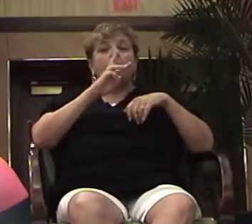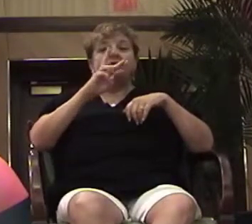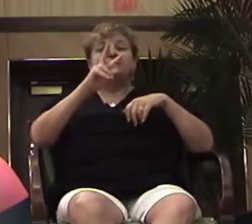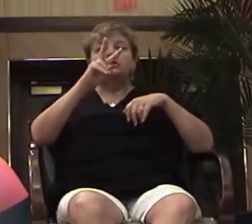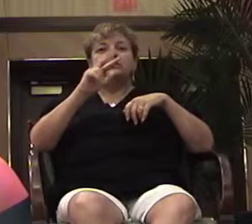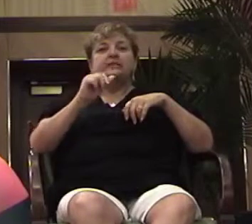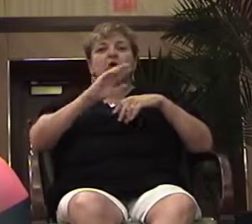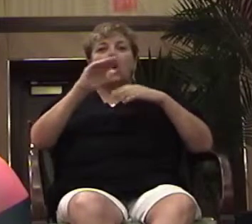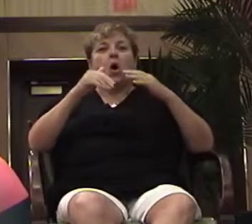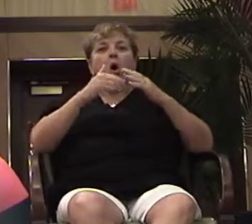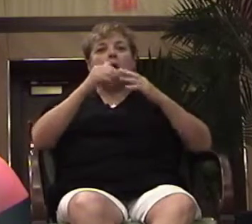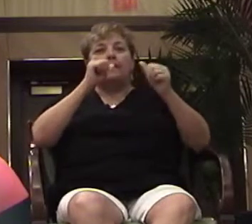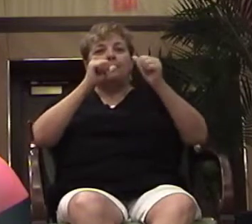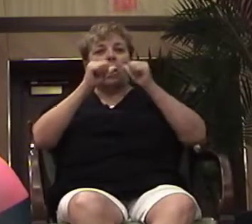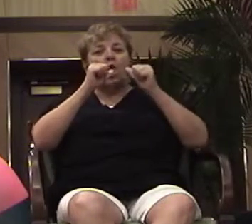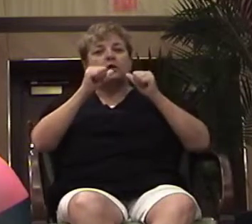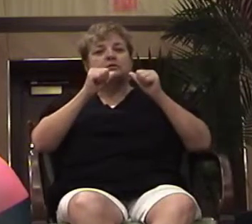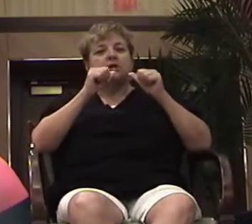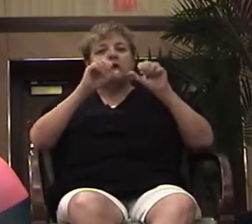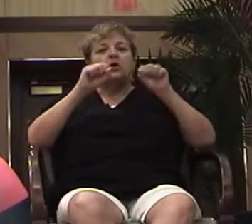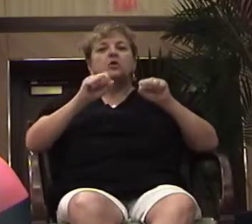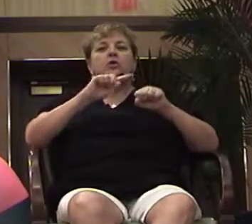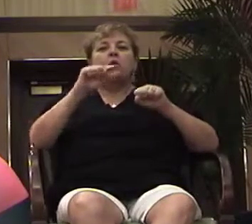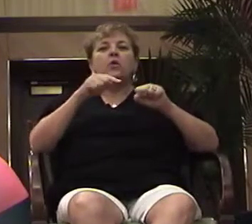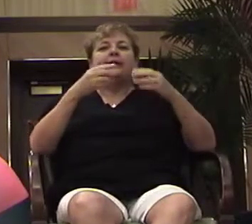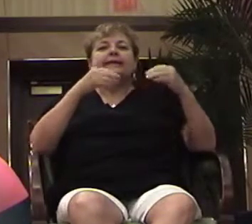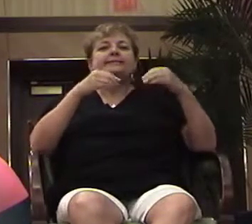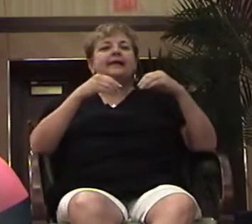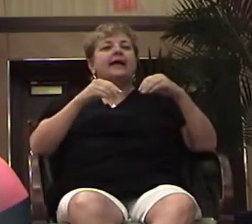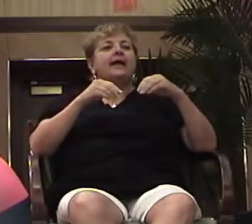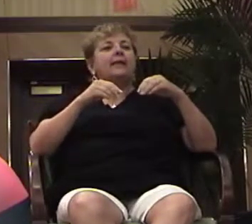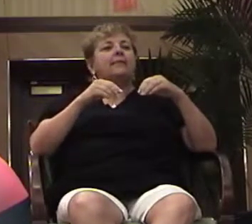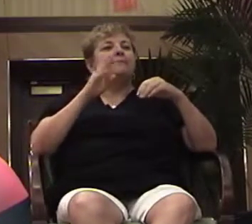bars could only sell 3.2 beer.